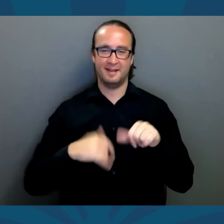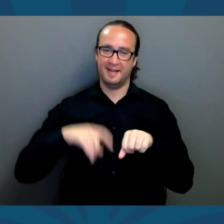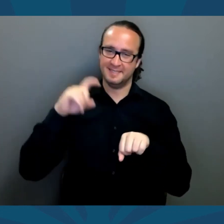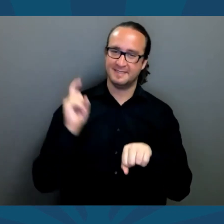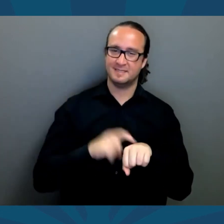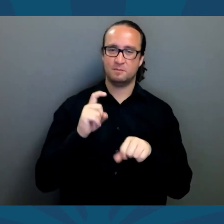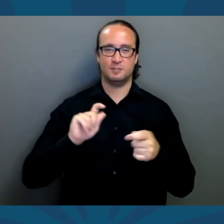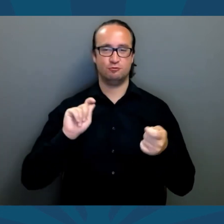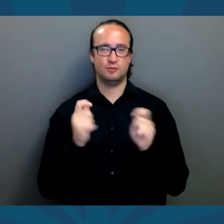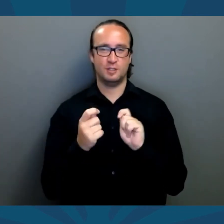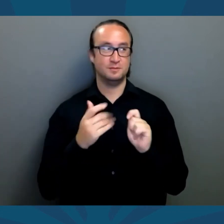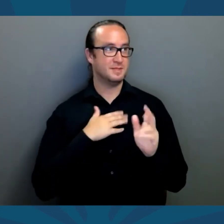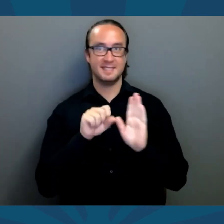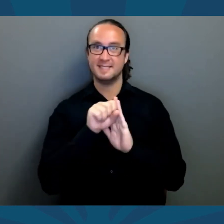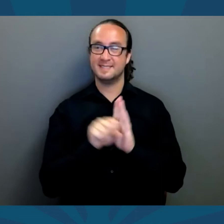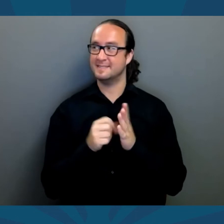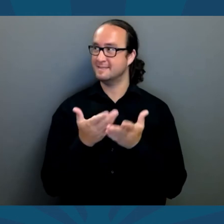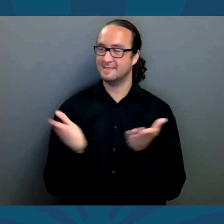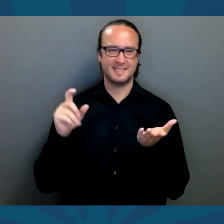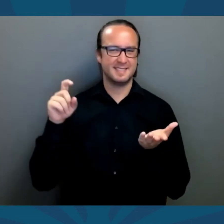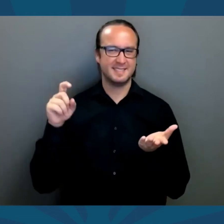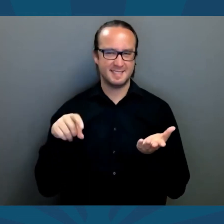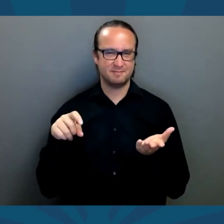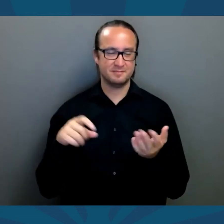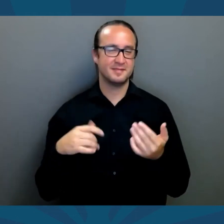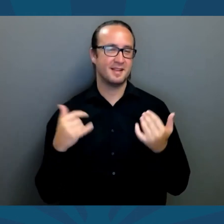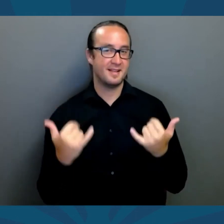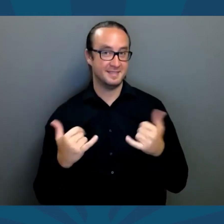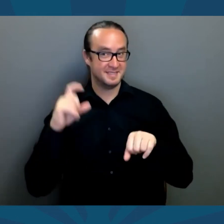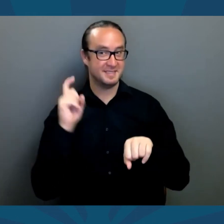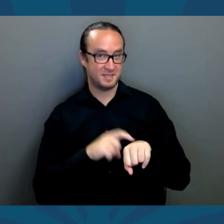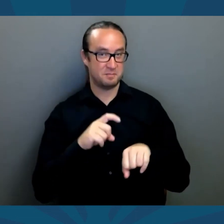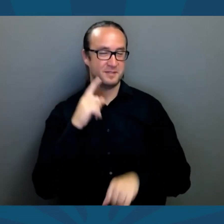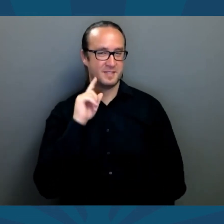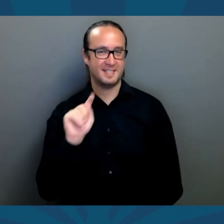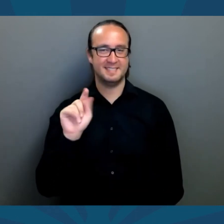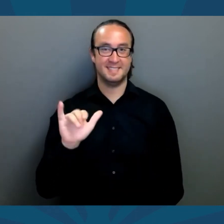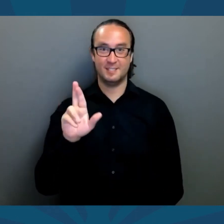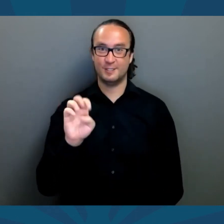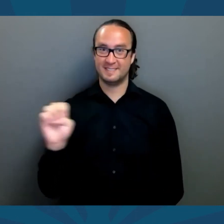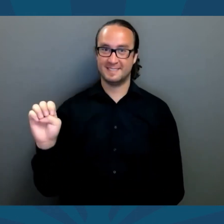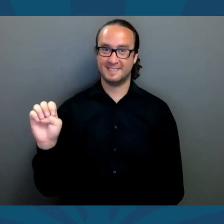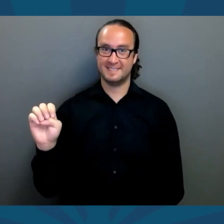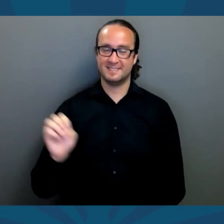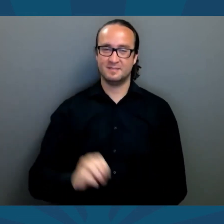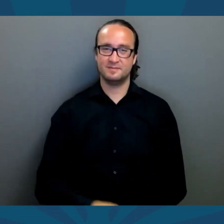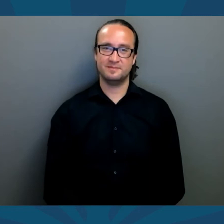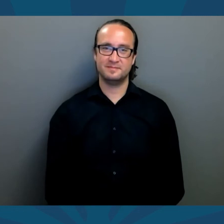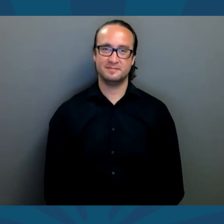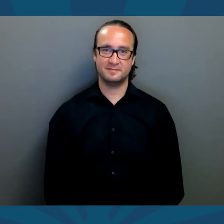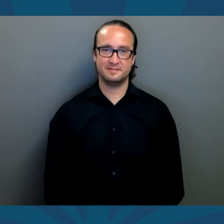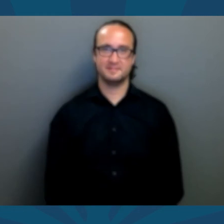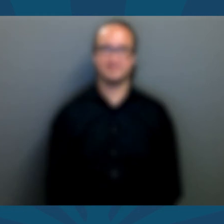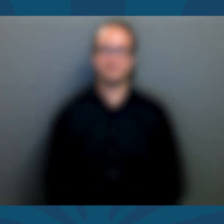I'm running for state senate because it's time to be the change my state needs. It's time for Tyree.